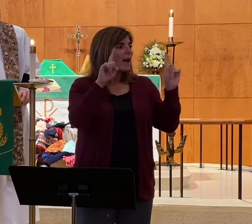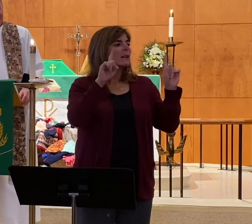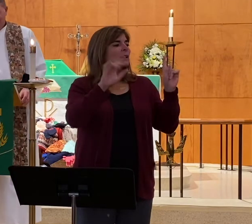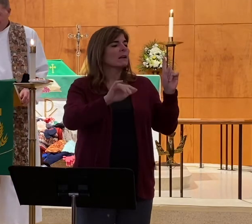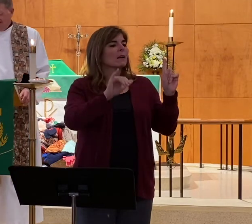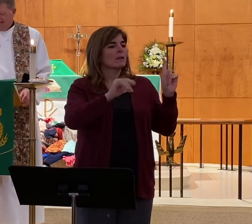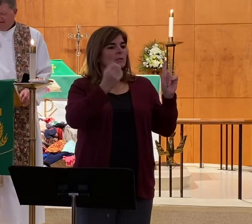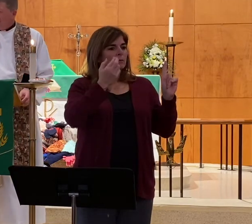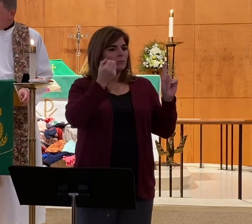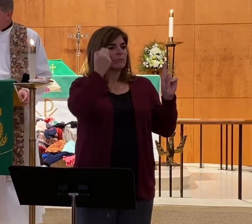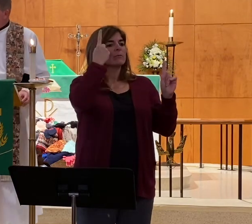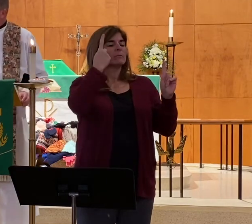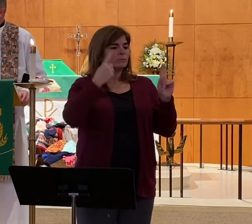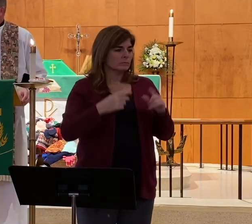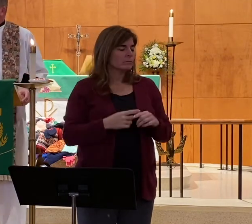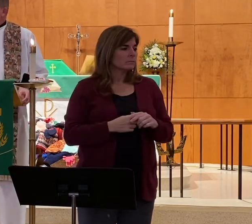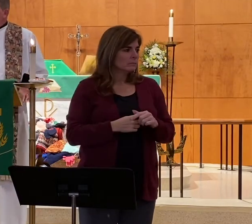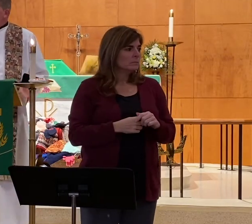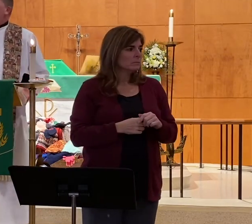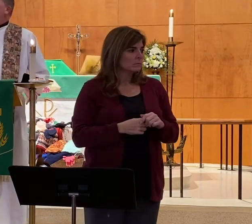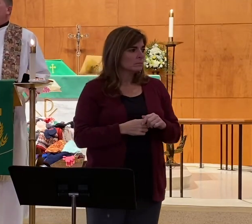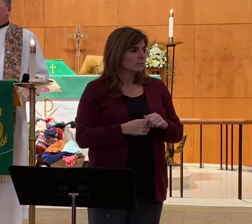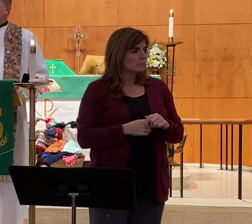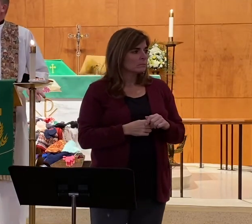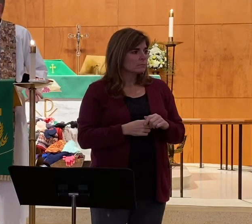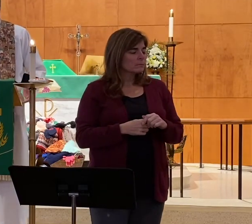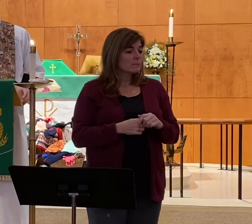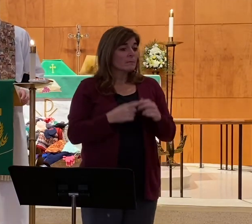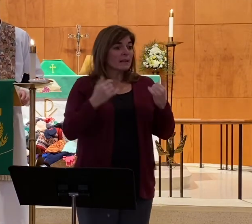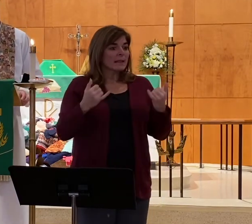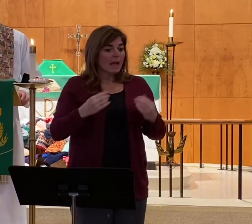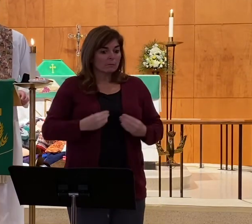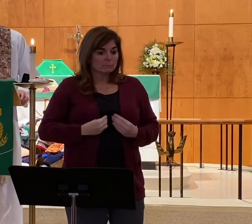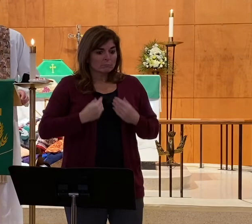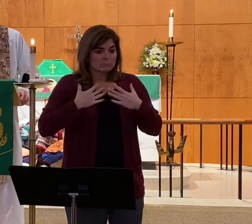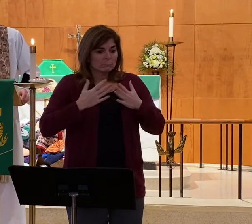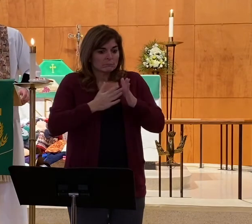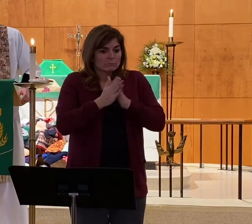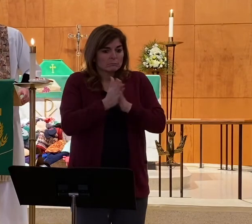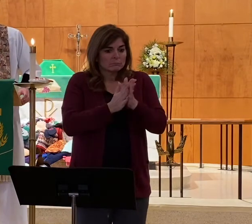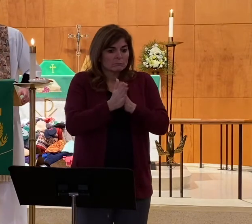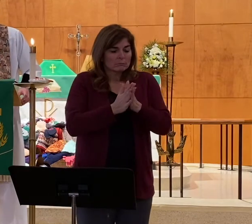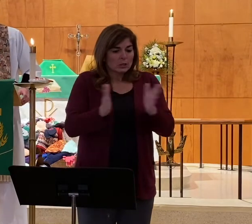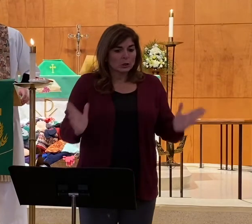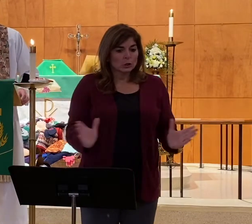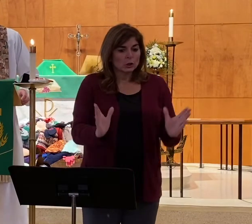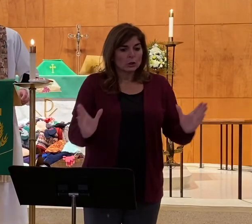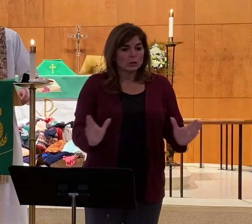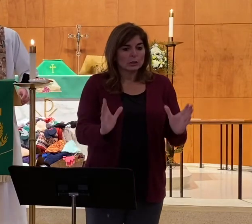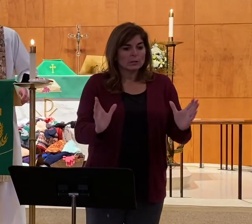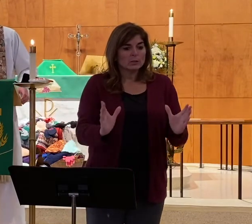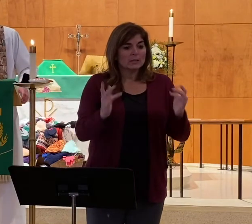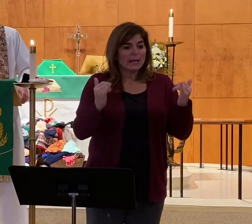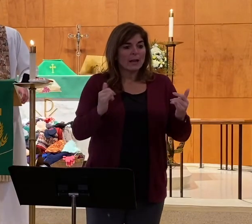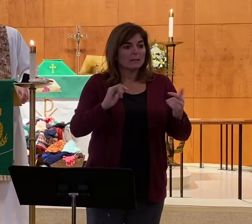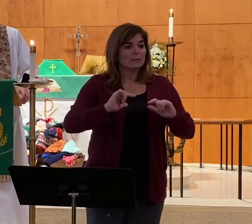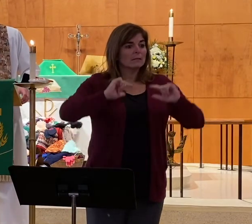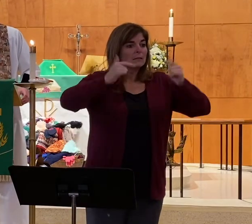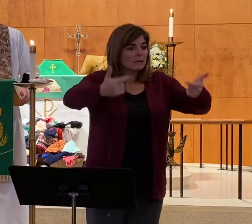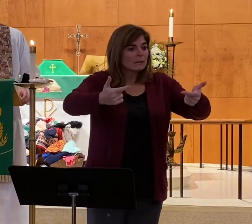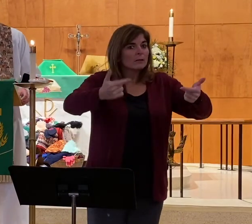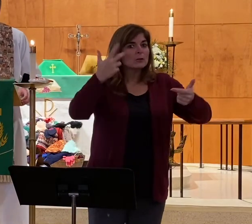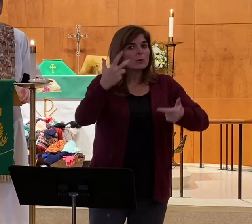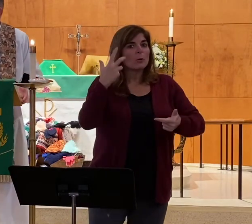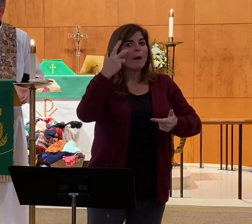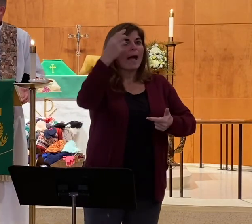then, encouraged and empowered by this discovery, may you go out